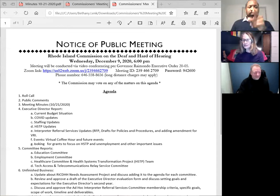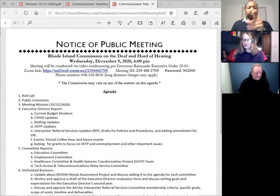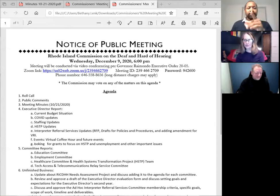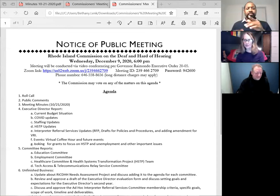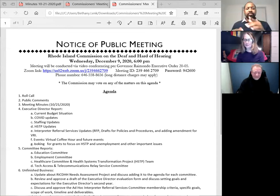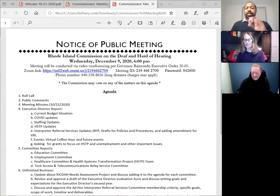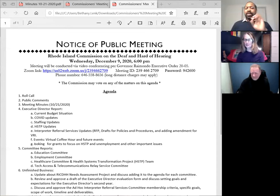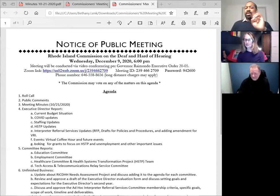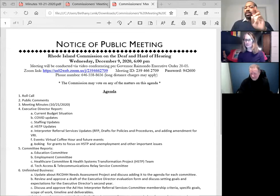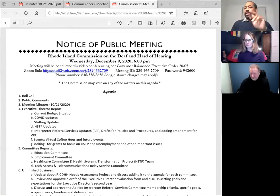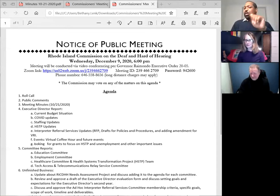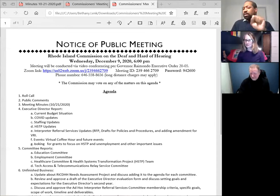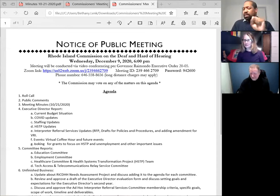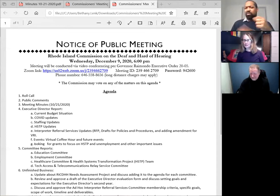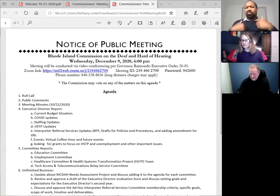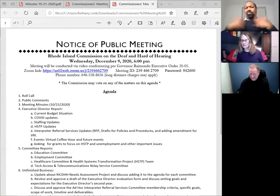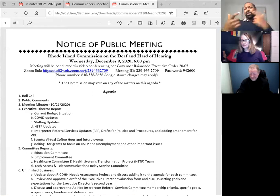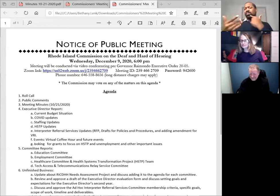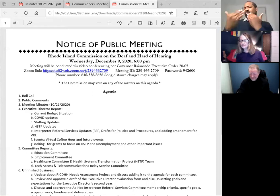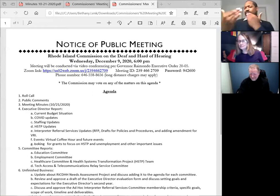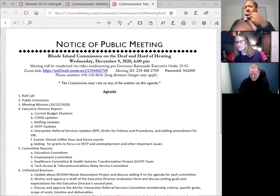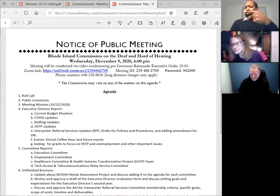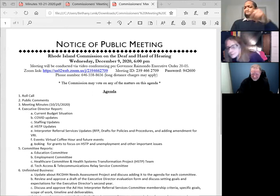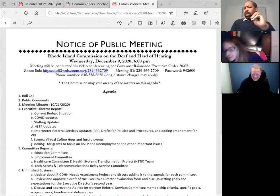Another topic that I wanted to raise tonight.